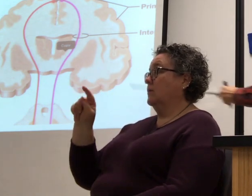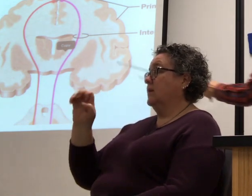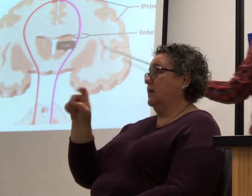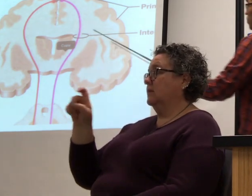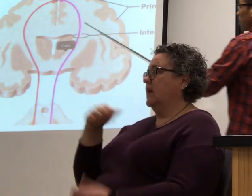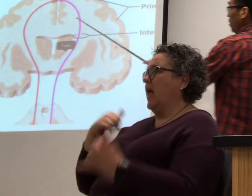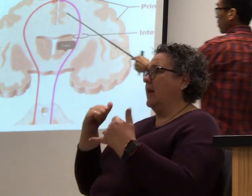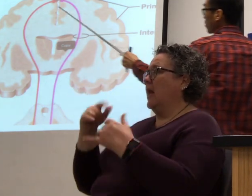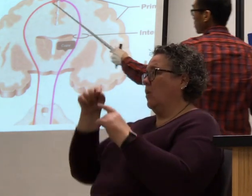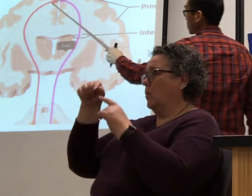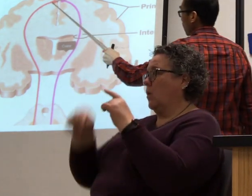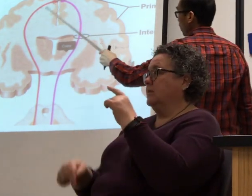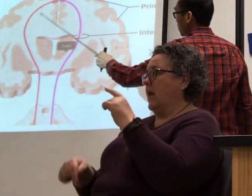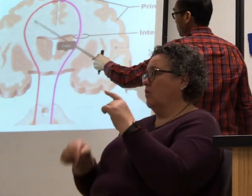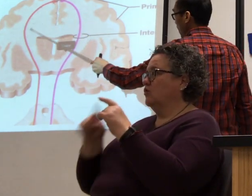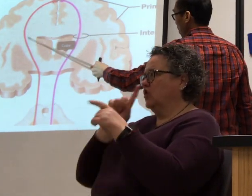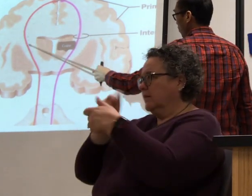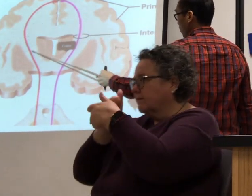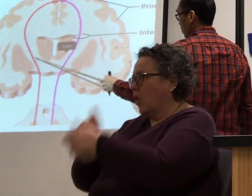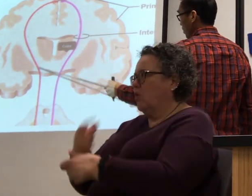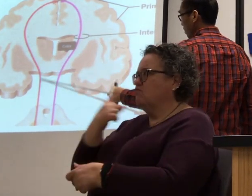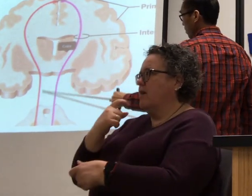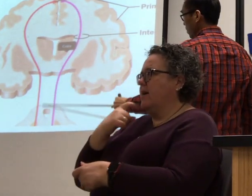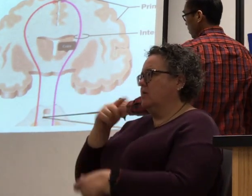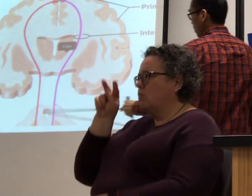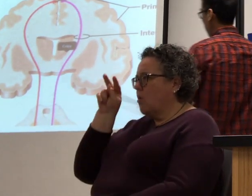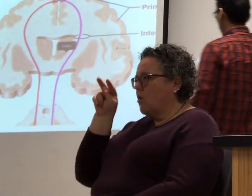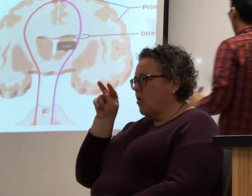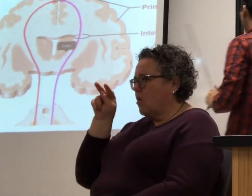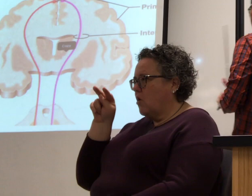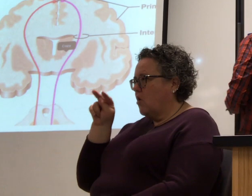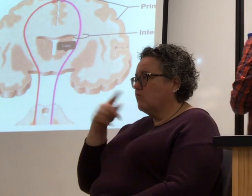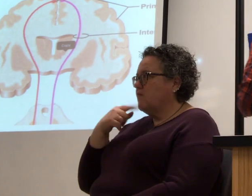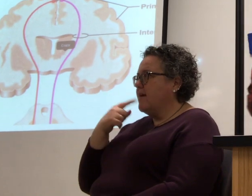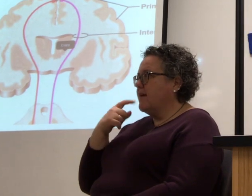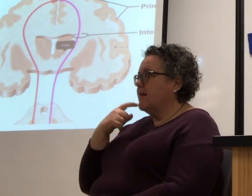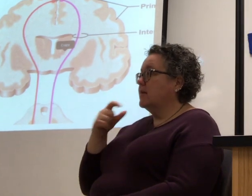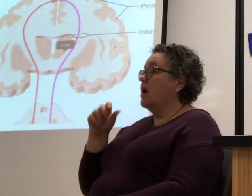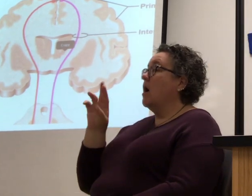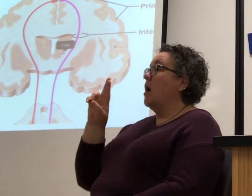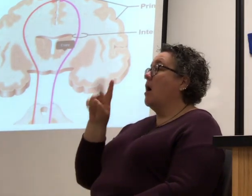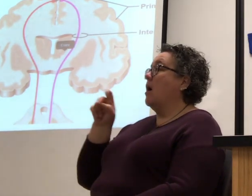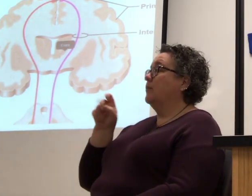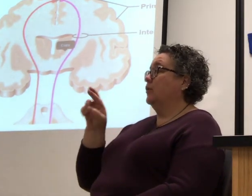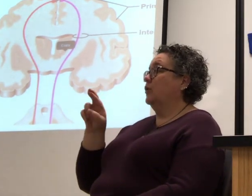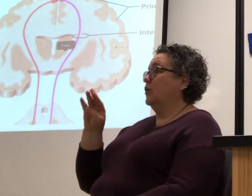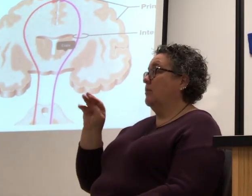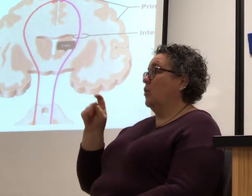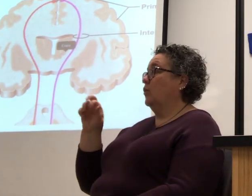down from here, just follow this down, call it the upper motor neuron.